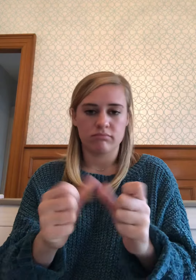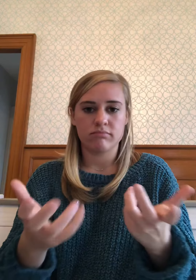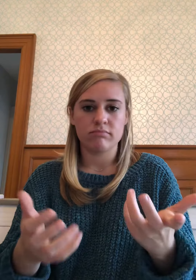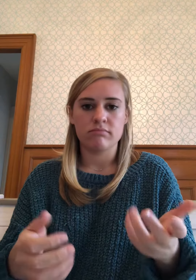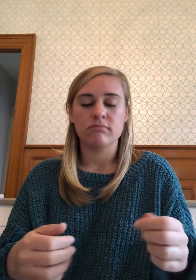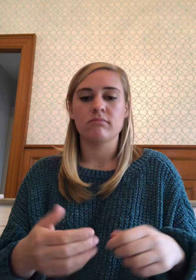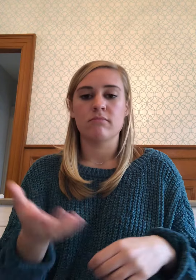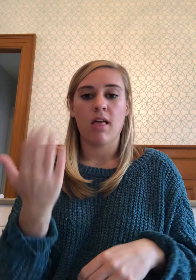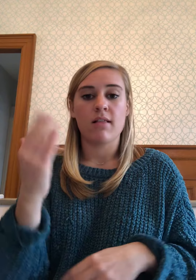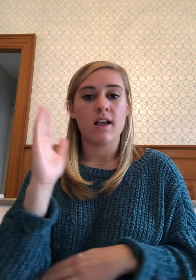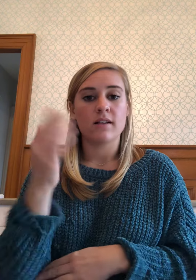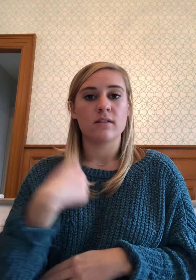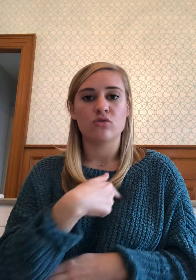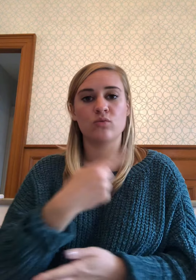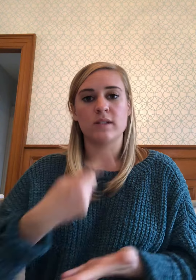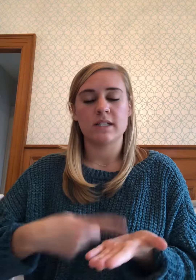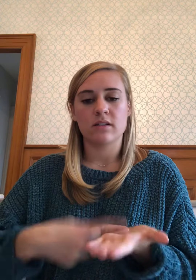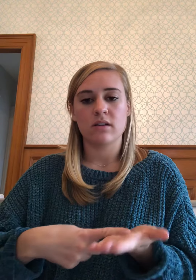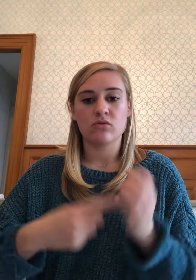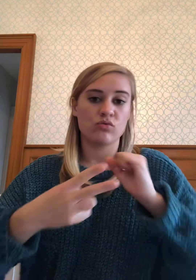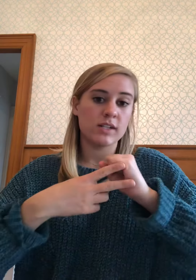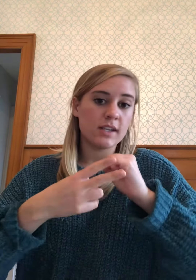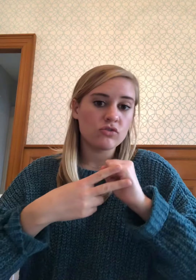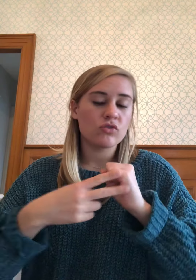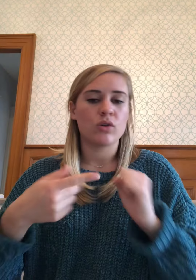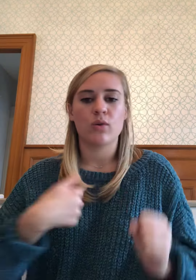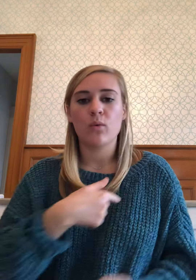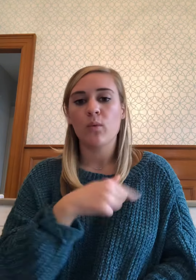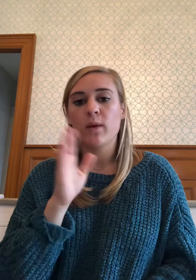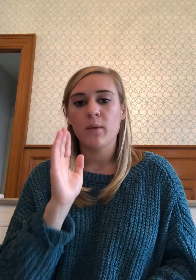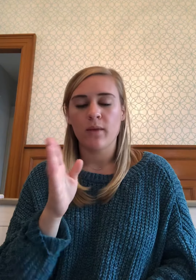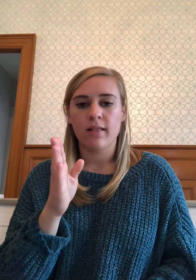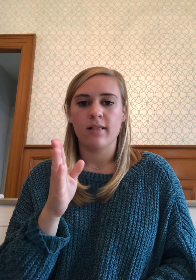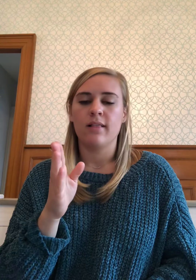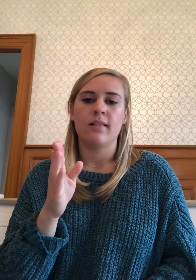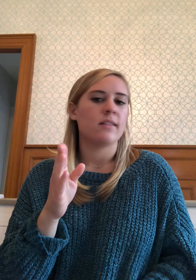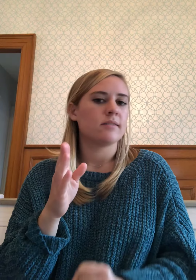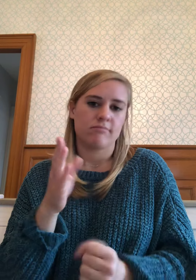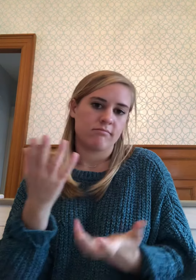talk about retention, and we'll explore that more.